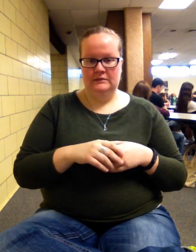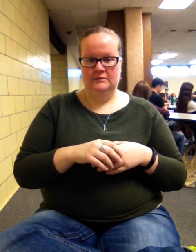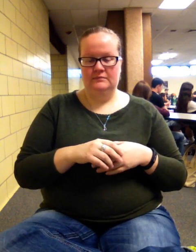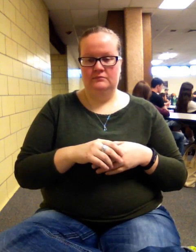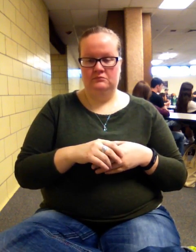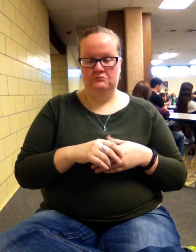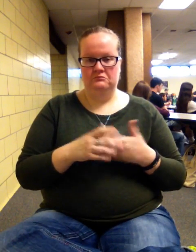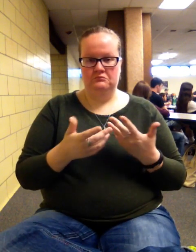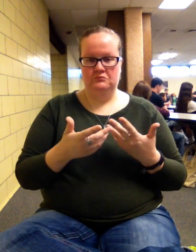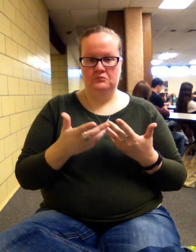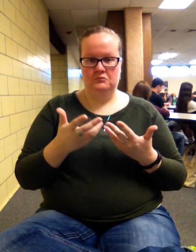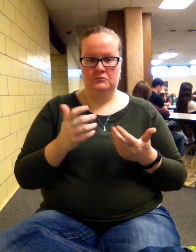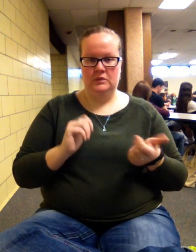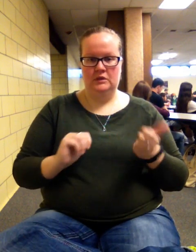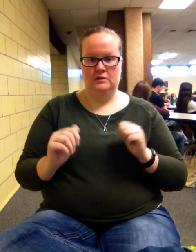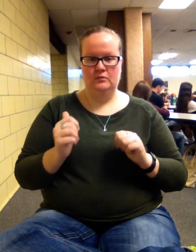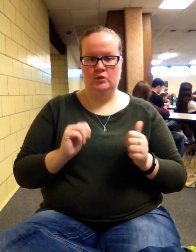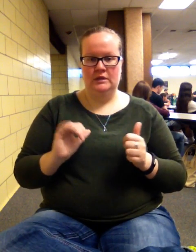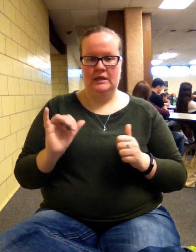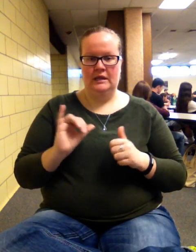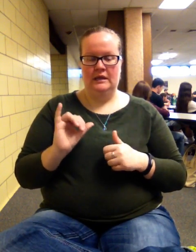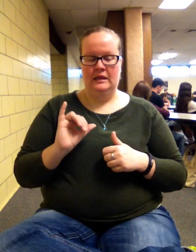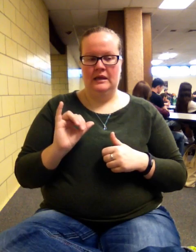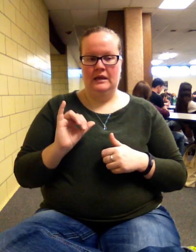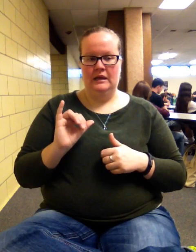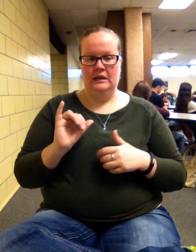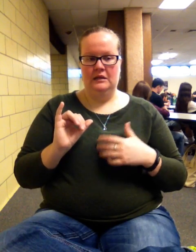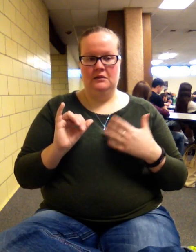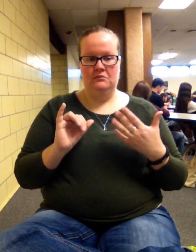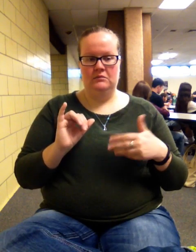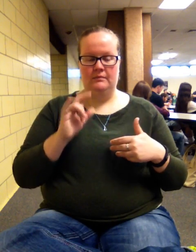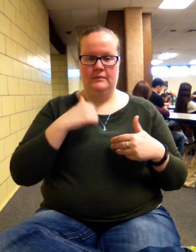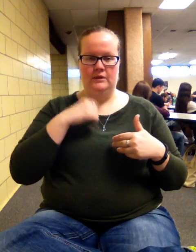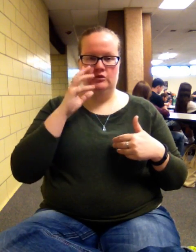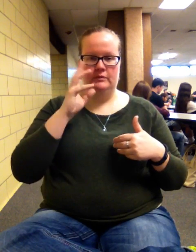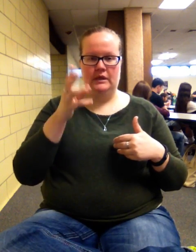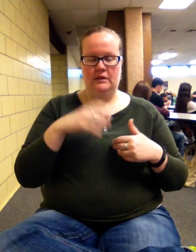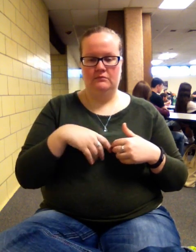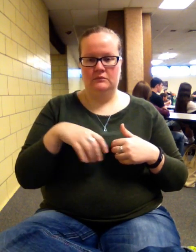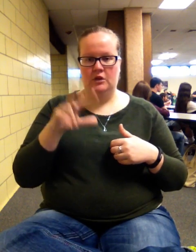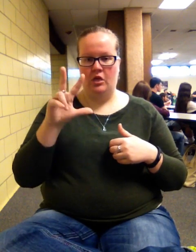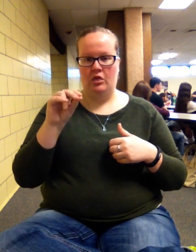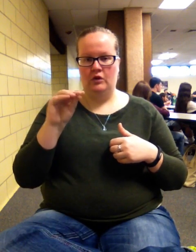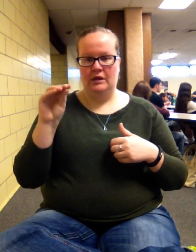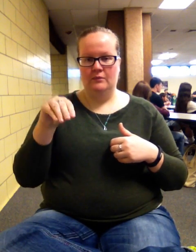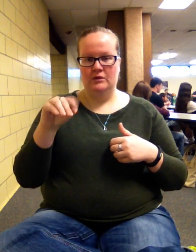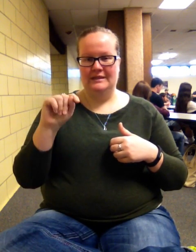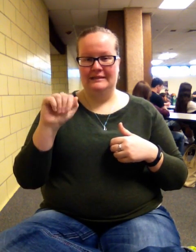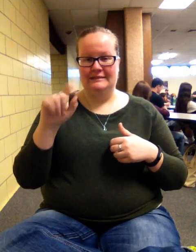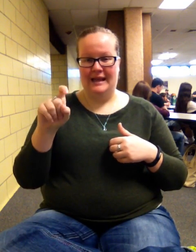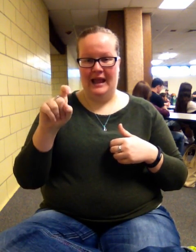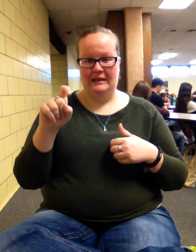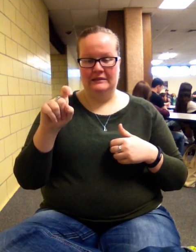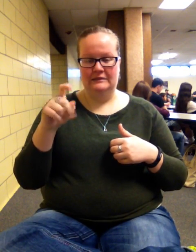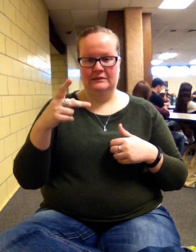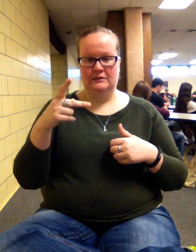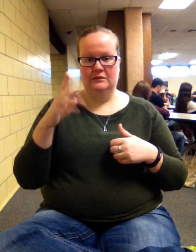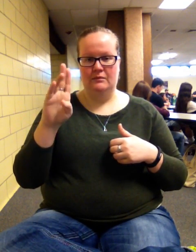So let's pretend like they're in, I'll just make it up, a 30% tax bracket. So then what you're saying is if